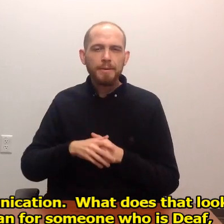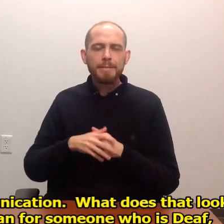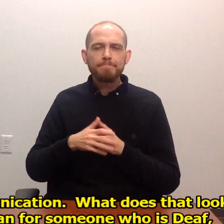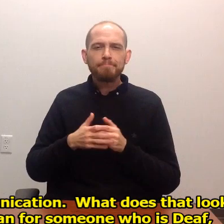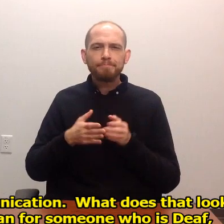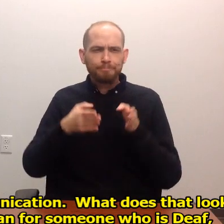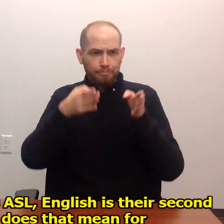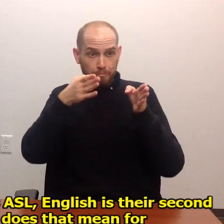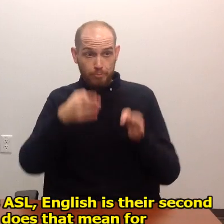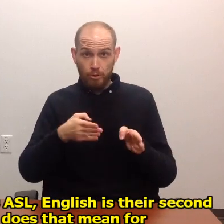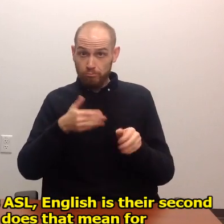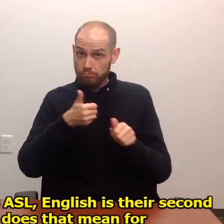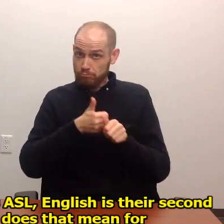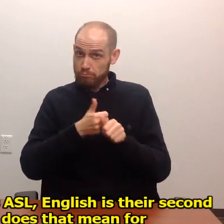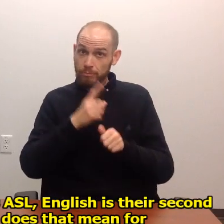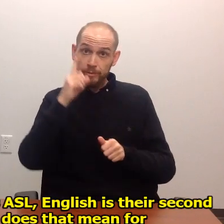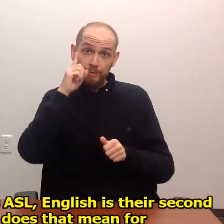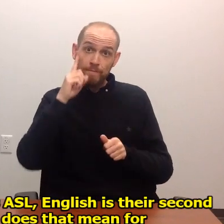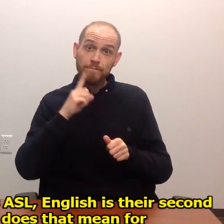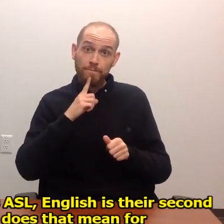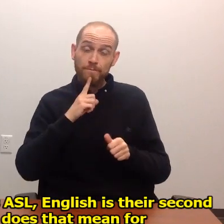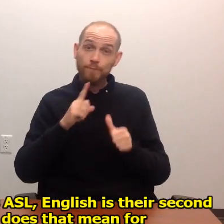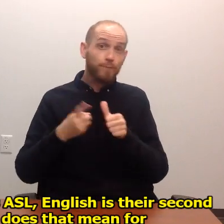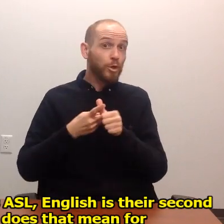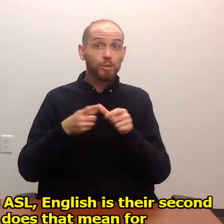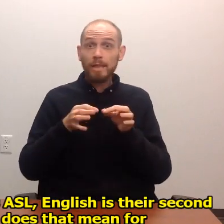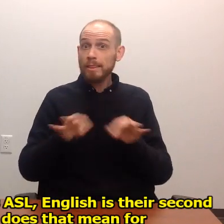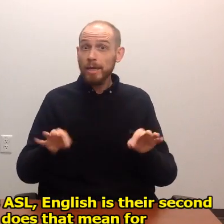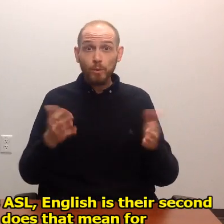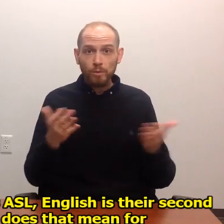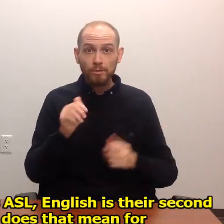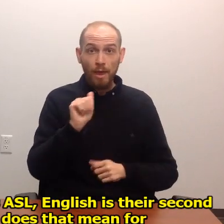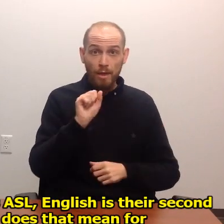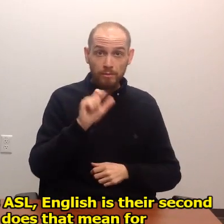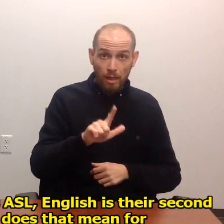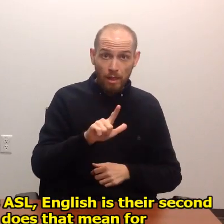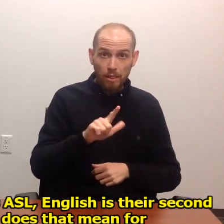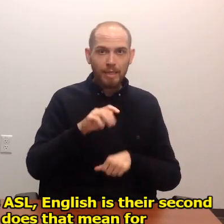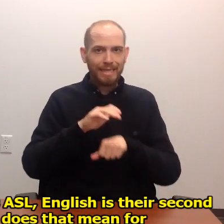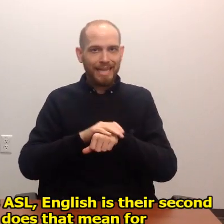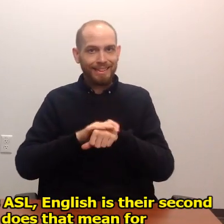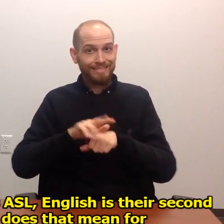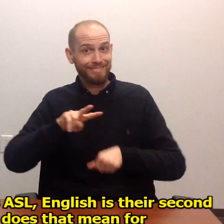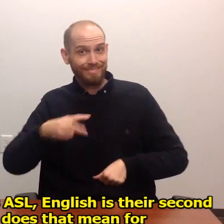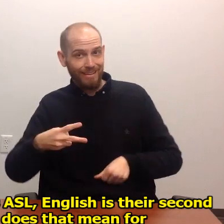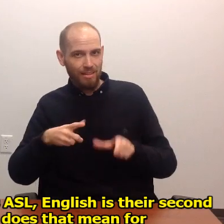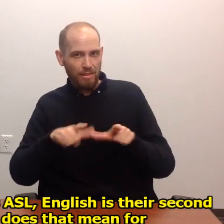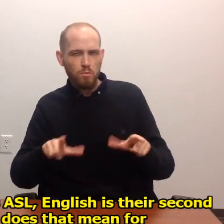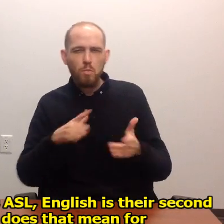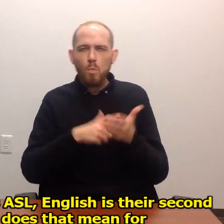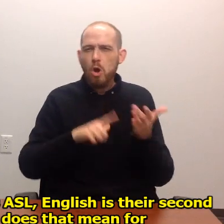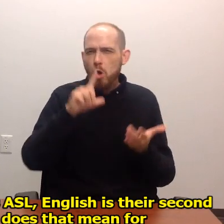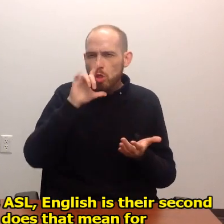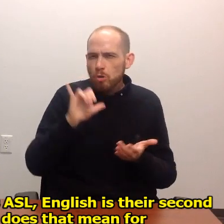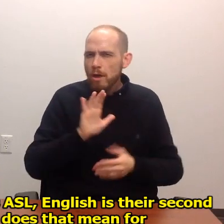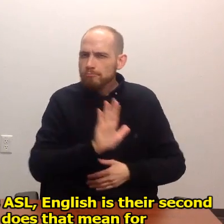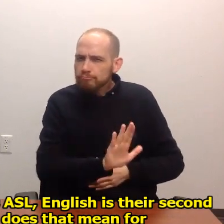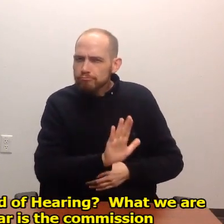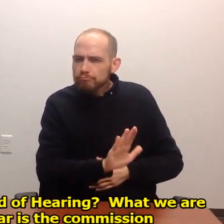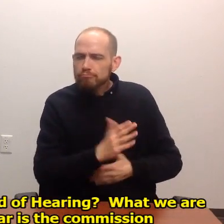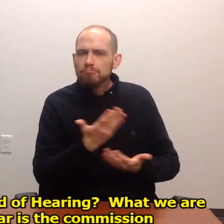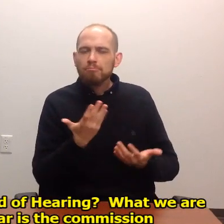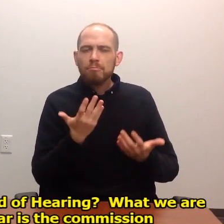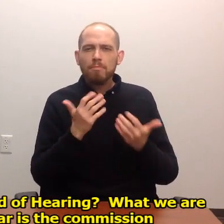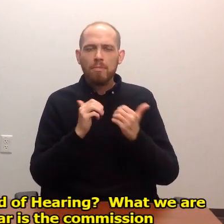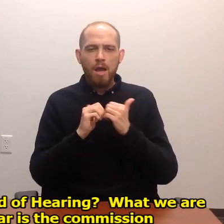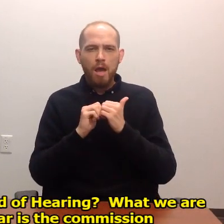someone who is deaf, whose native language is ASL? English is their second language. What does that mean for